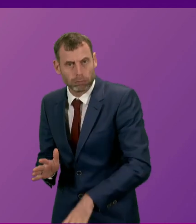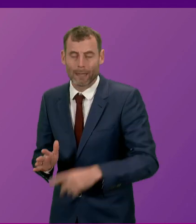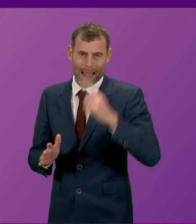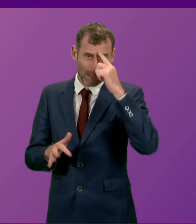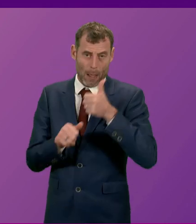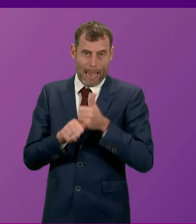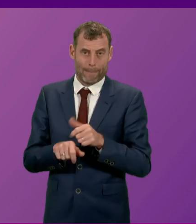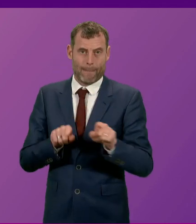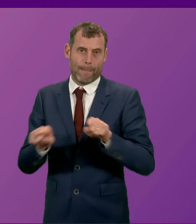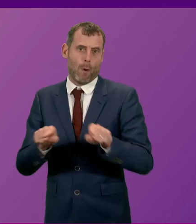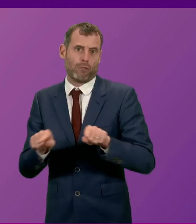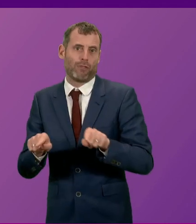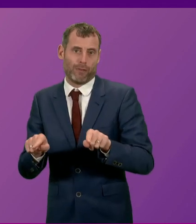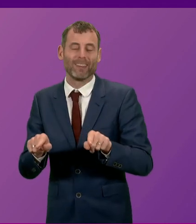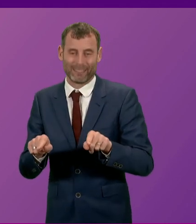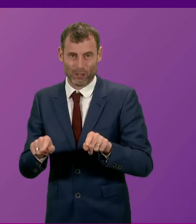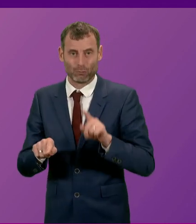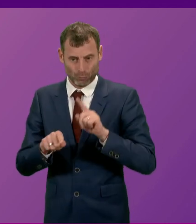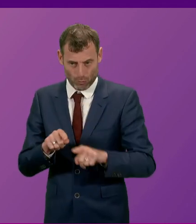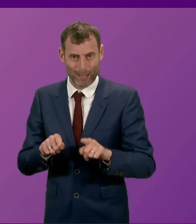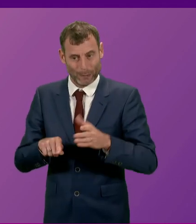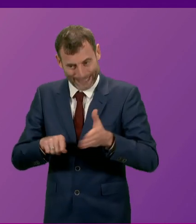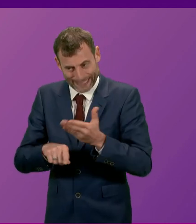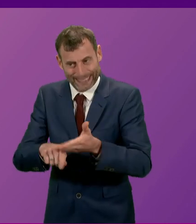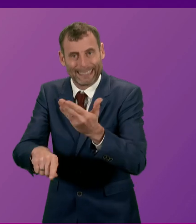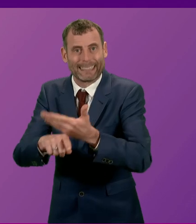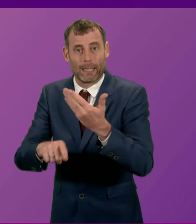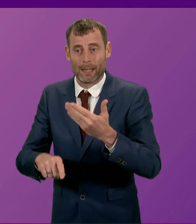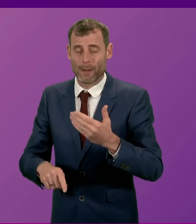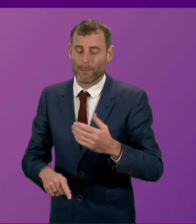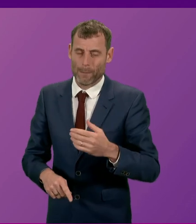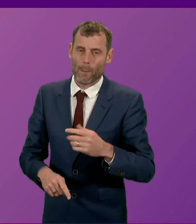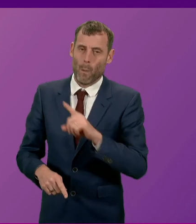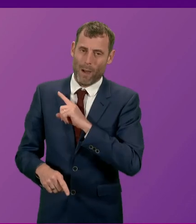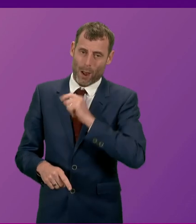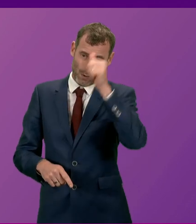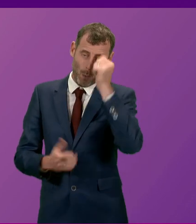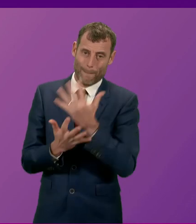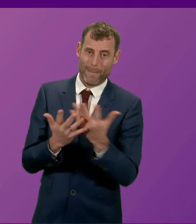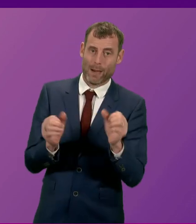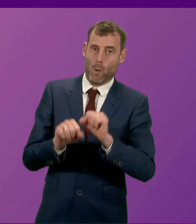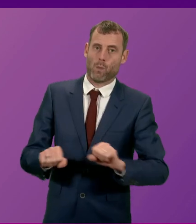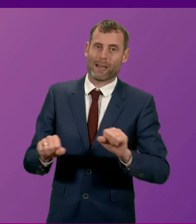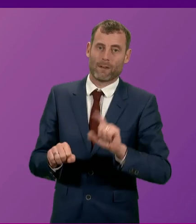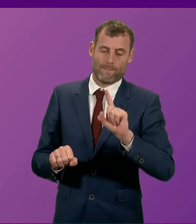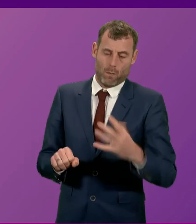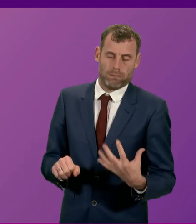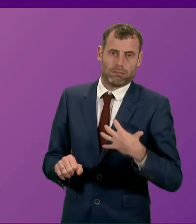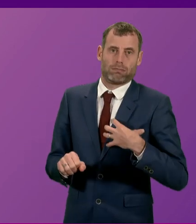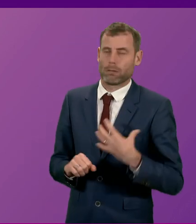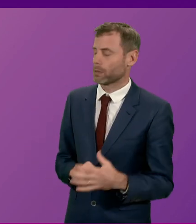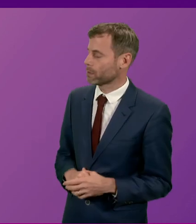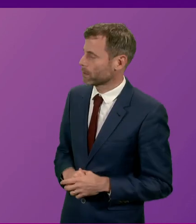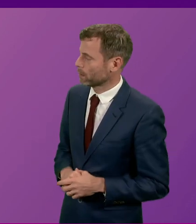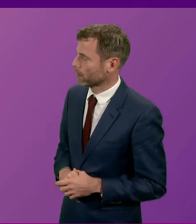engaging with health boards to develop and progress the plan for patients with delayed reconstruction. Tess White.